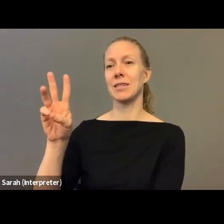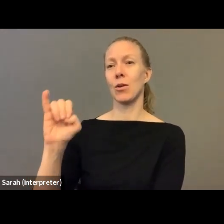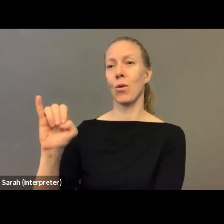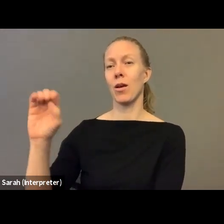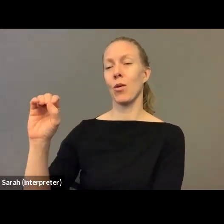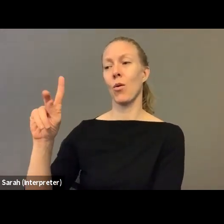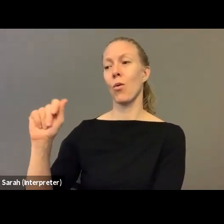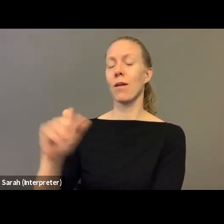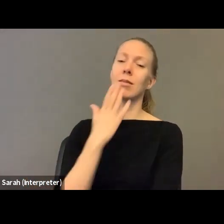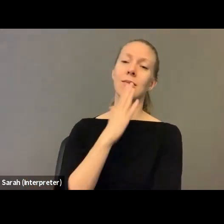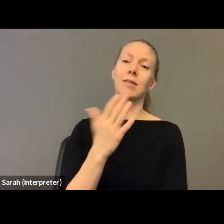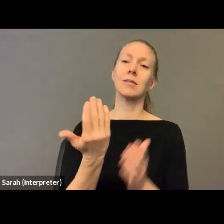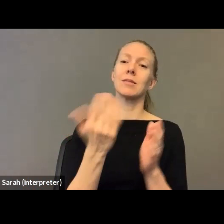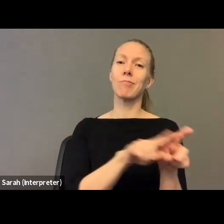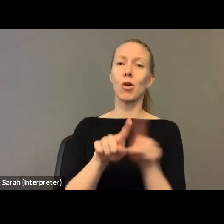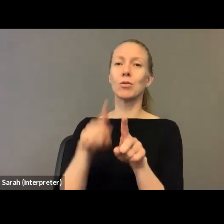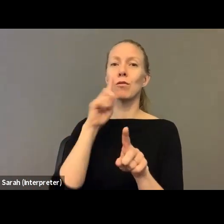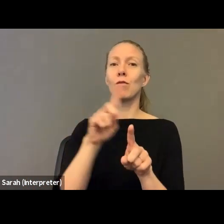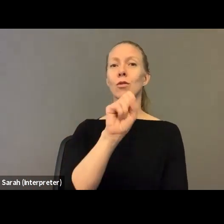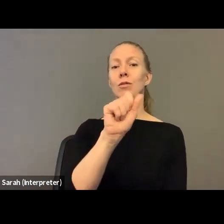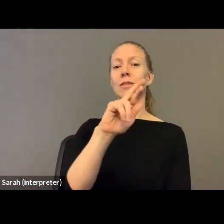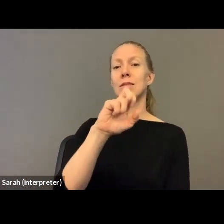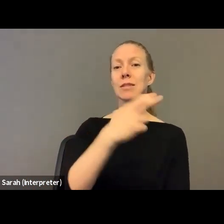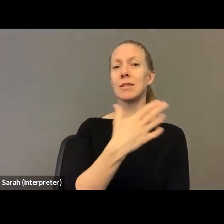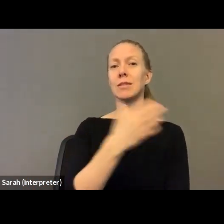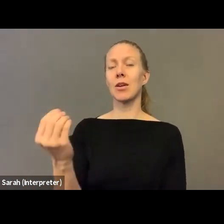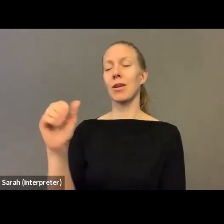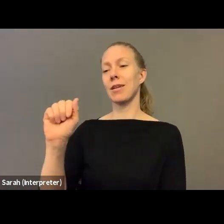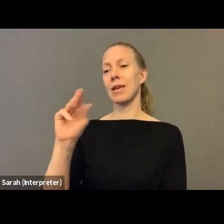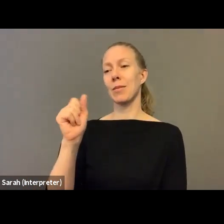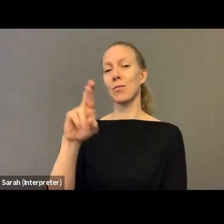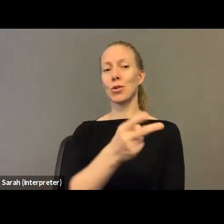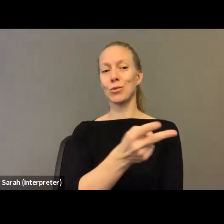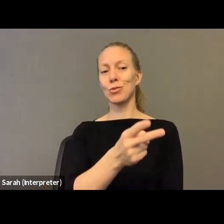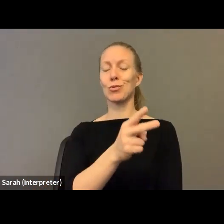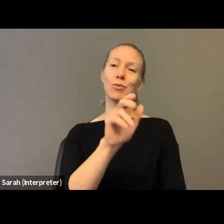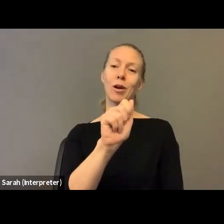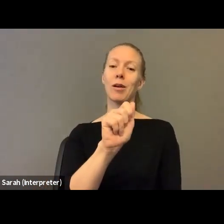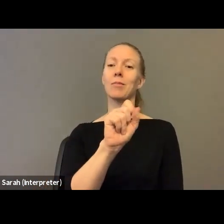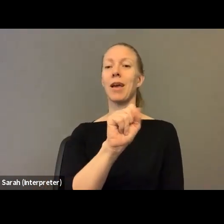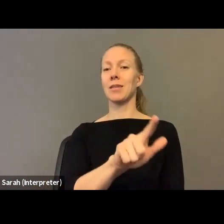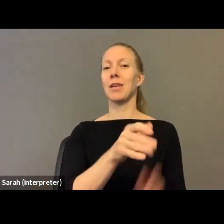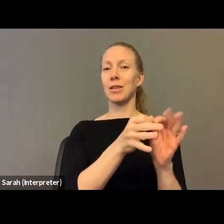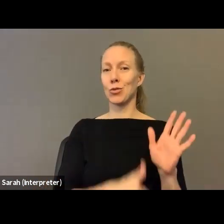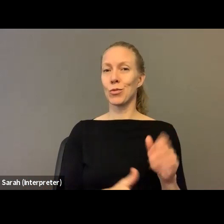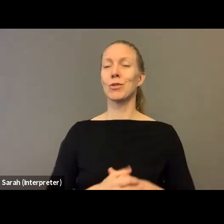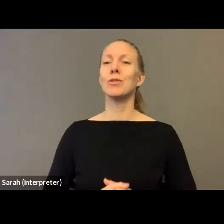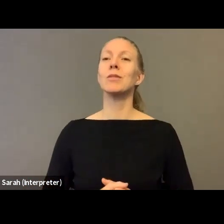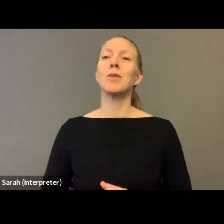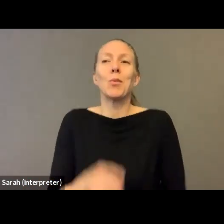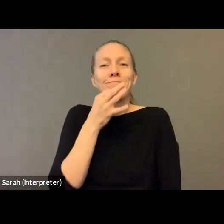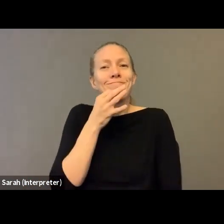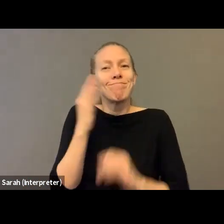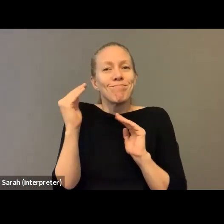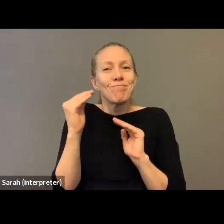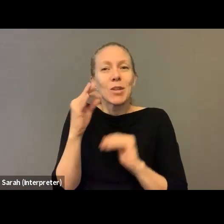this event accessible to a broader audience. Here's the spring being on the horizon, especially those of us in the